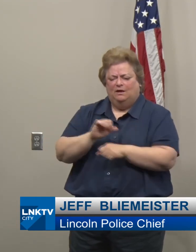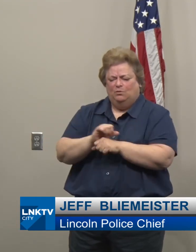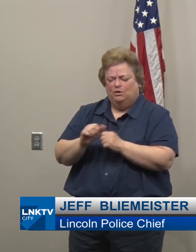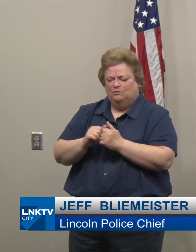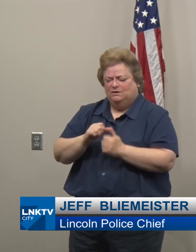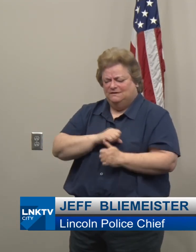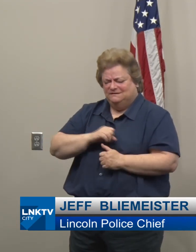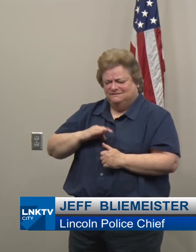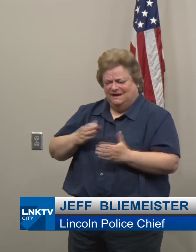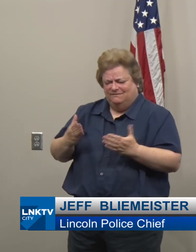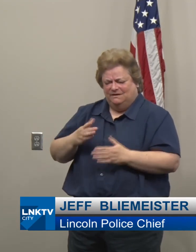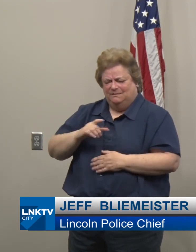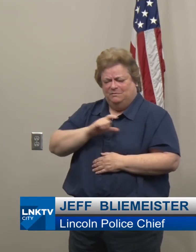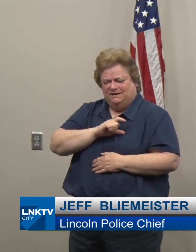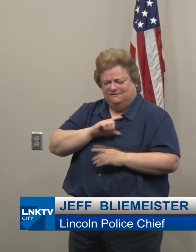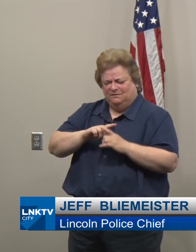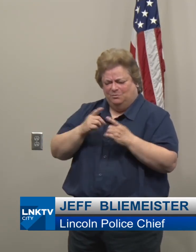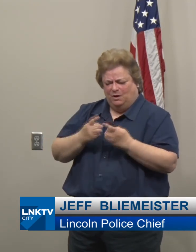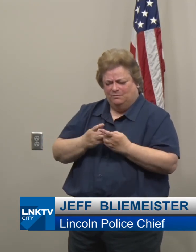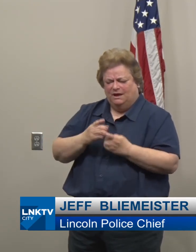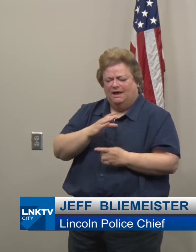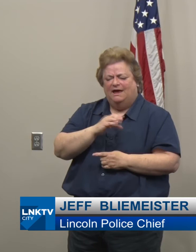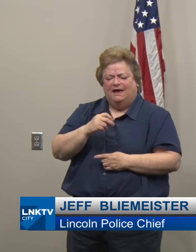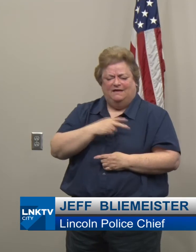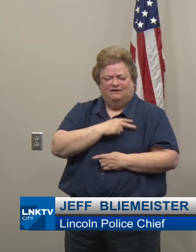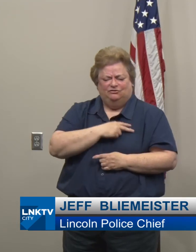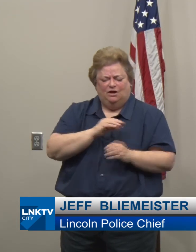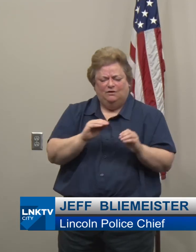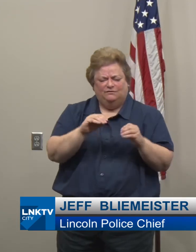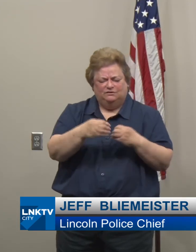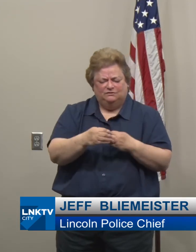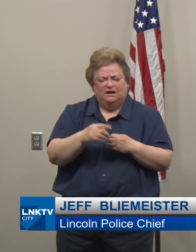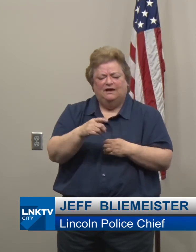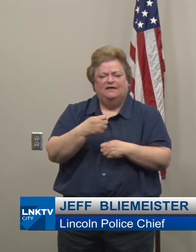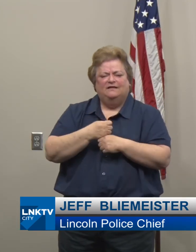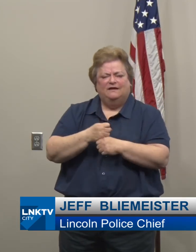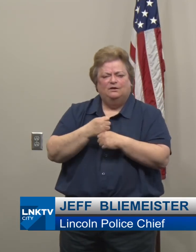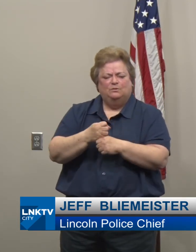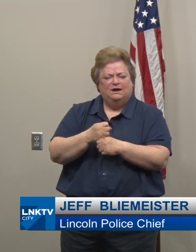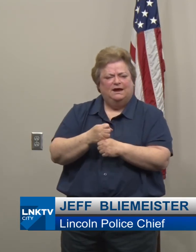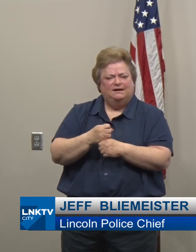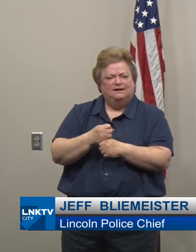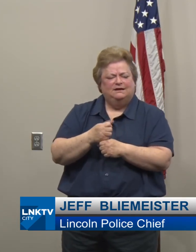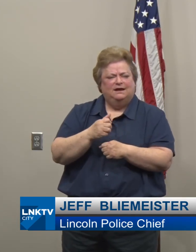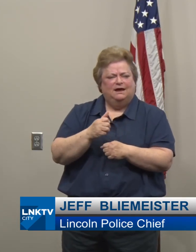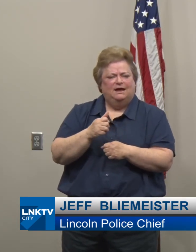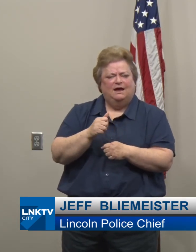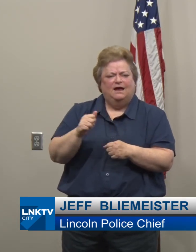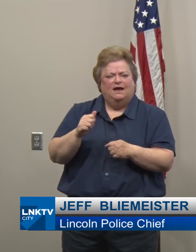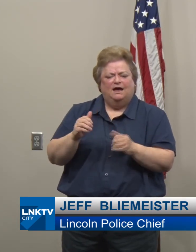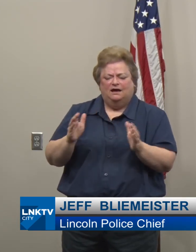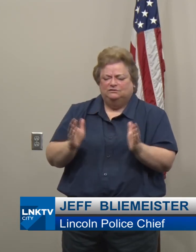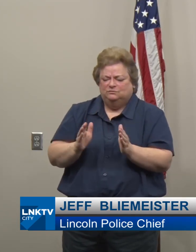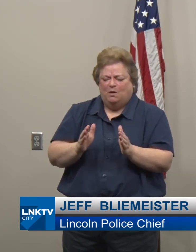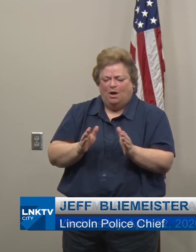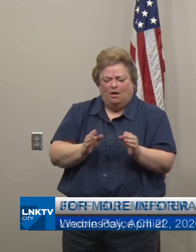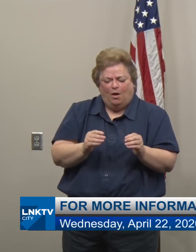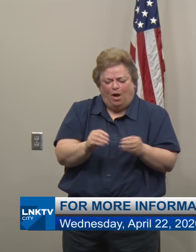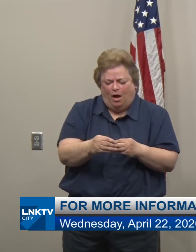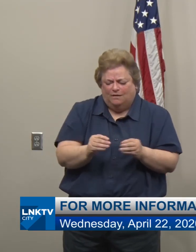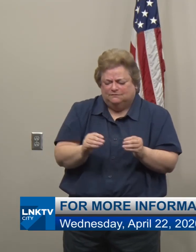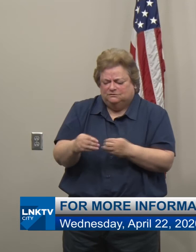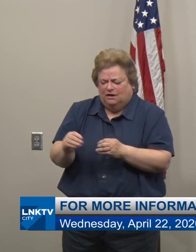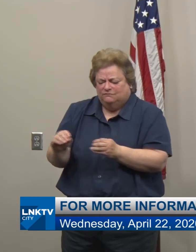Police Department and the Lancaster County Sheriff's Office, and they created small cubicles